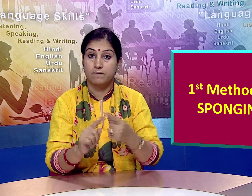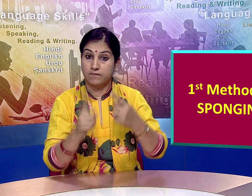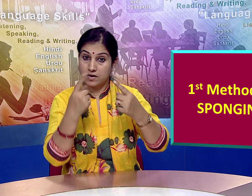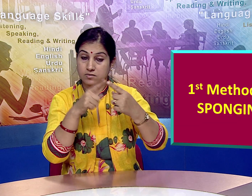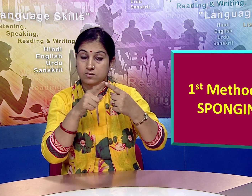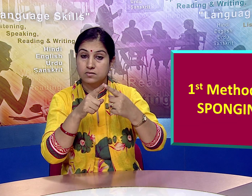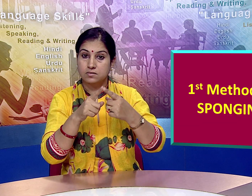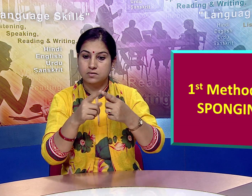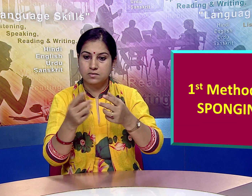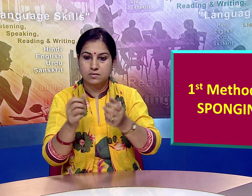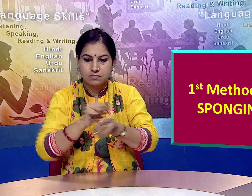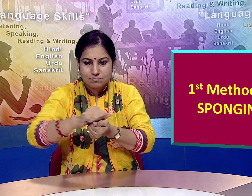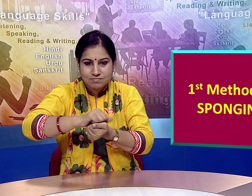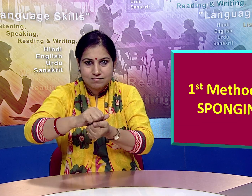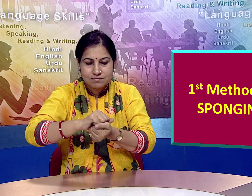First is sponging